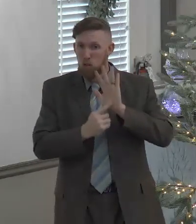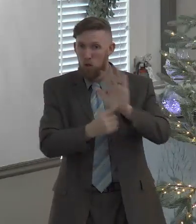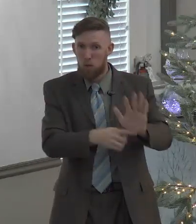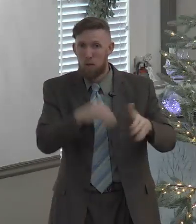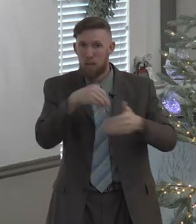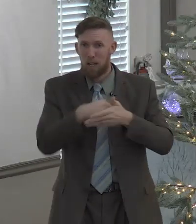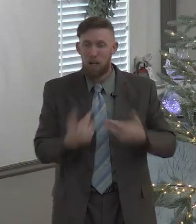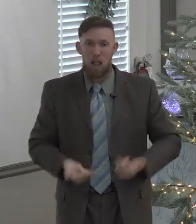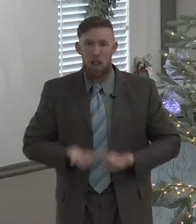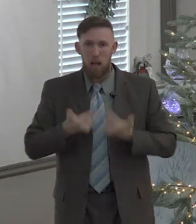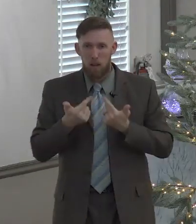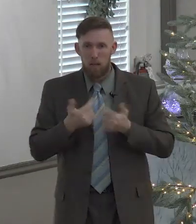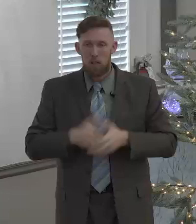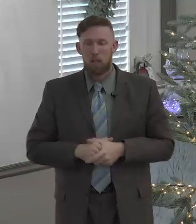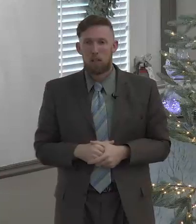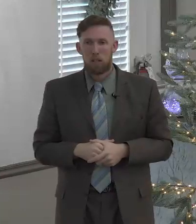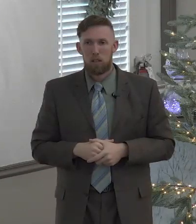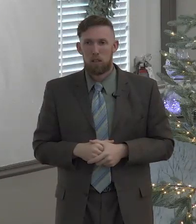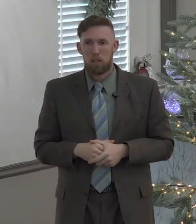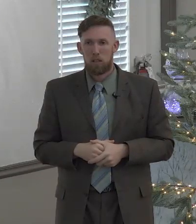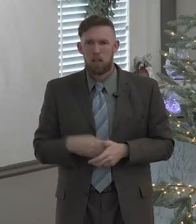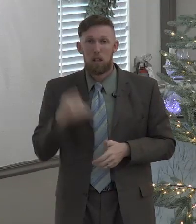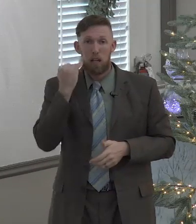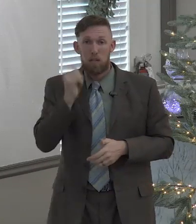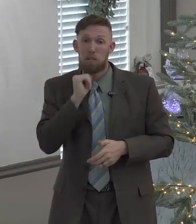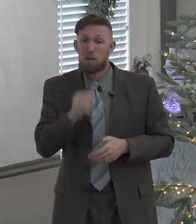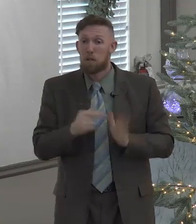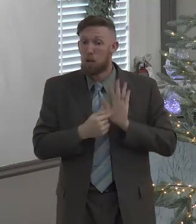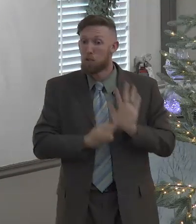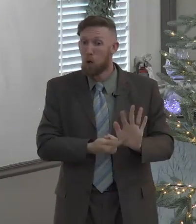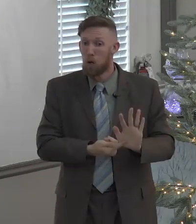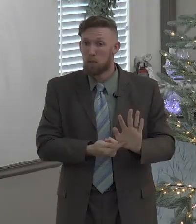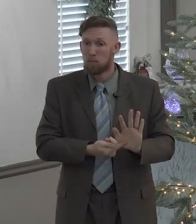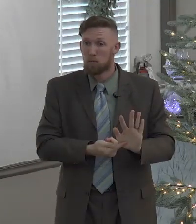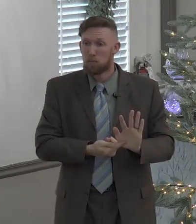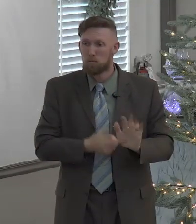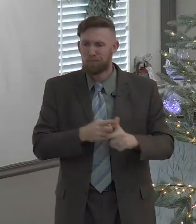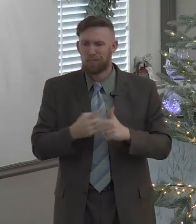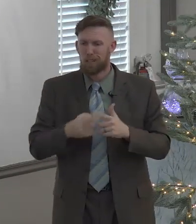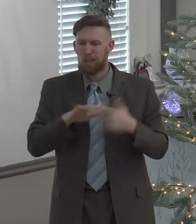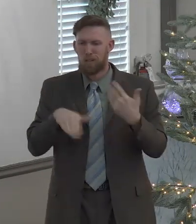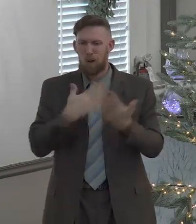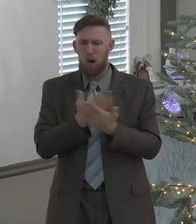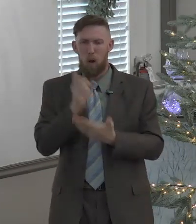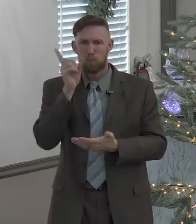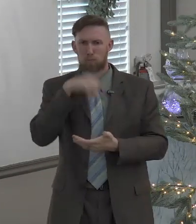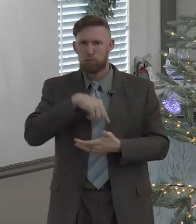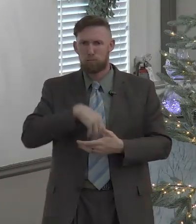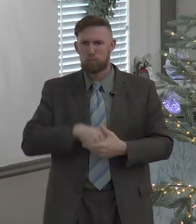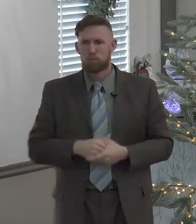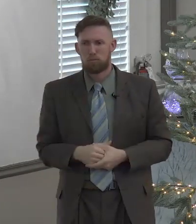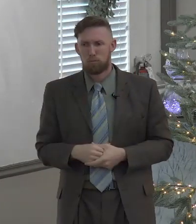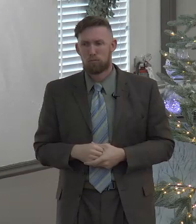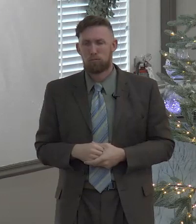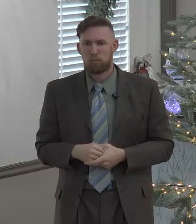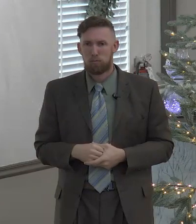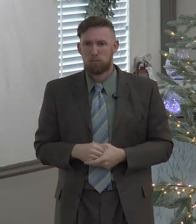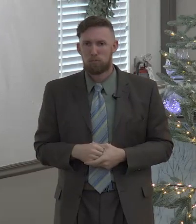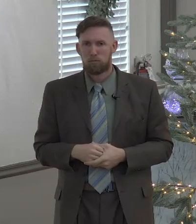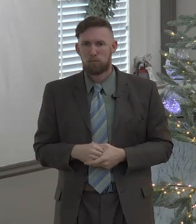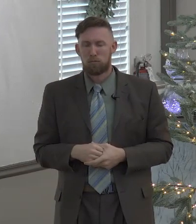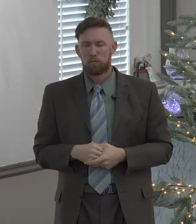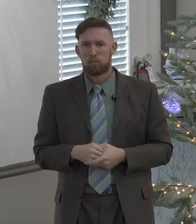Real faith shows up in a person's life. If it doesn't, then all it is lip